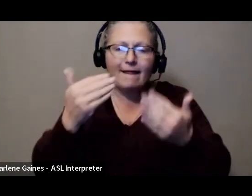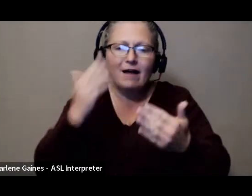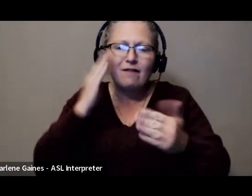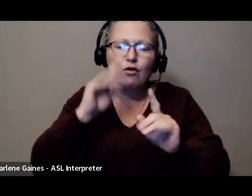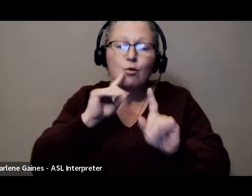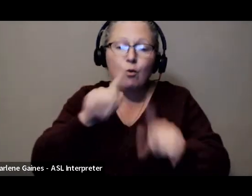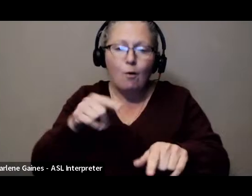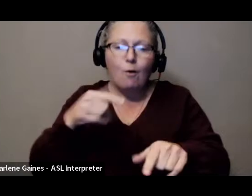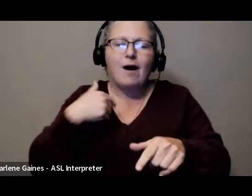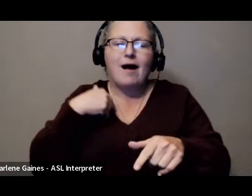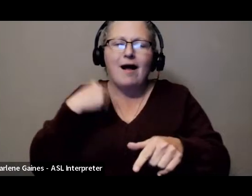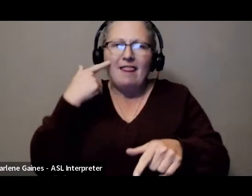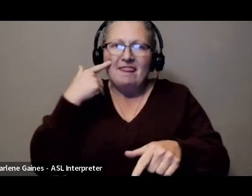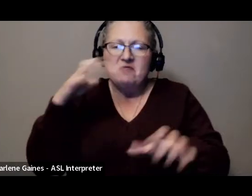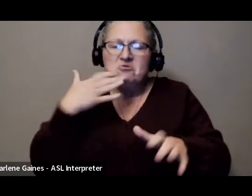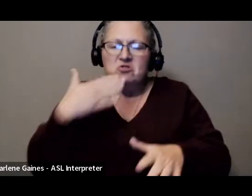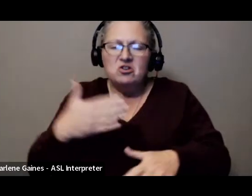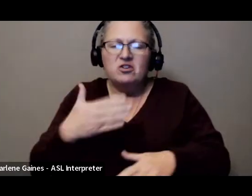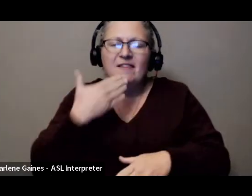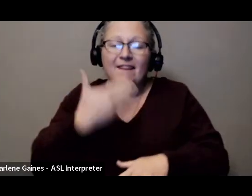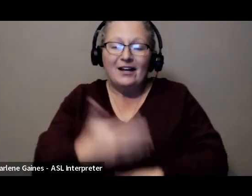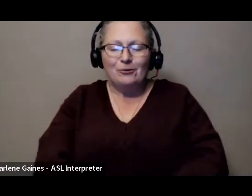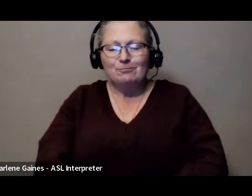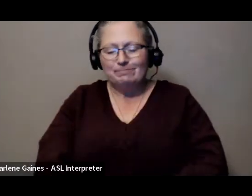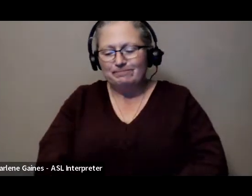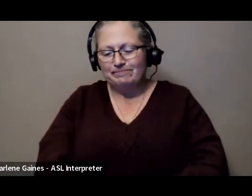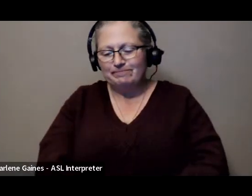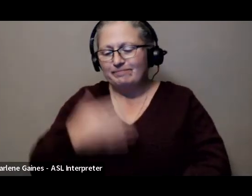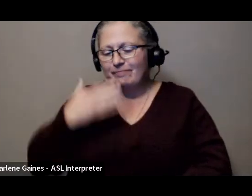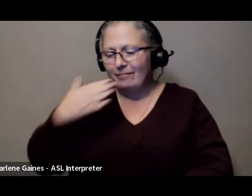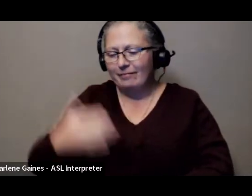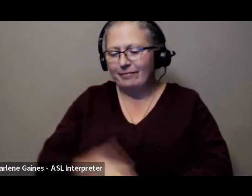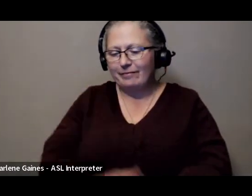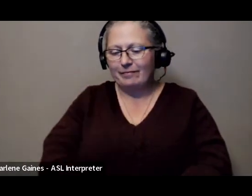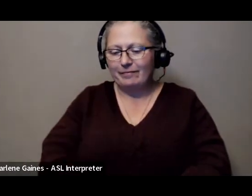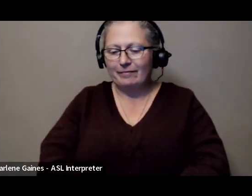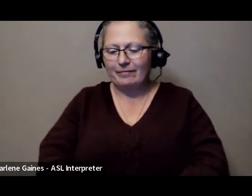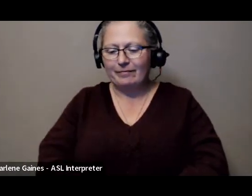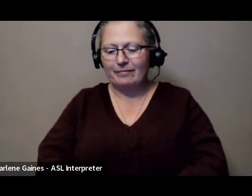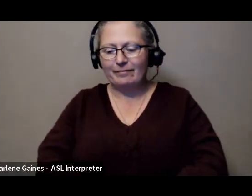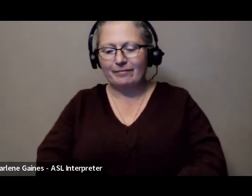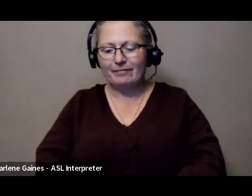report. And I think we're doing good. Thanks. Thank you. All right.